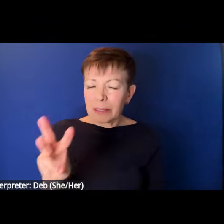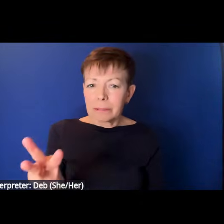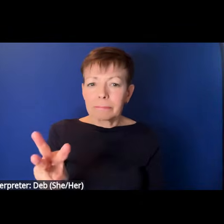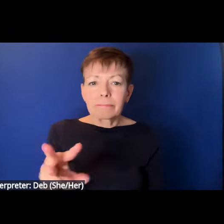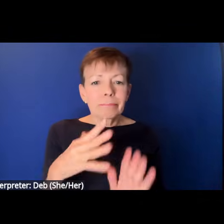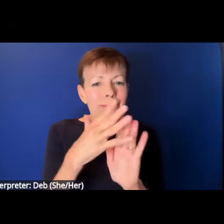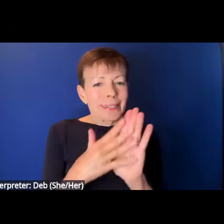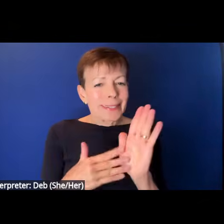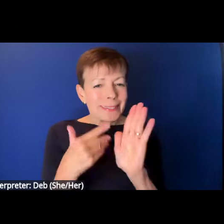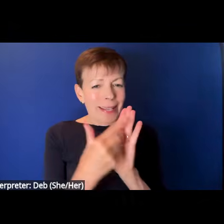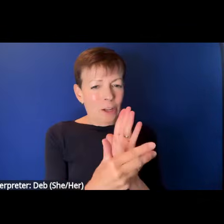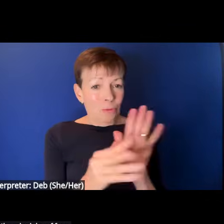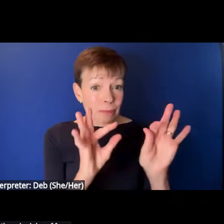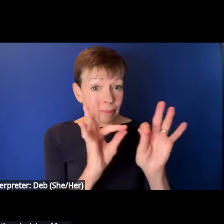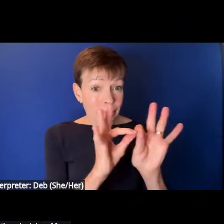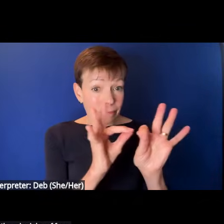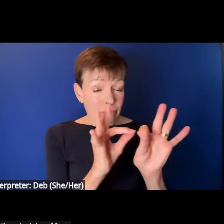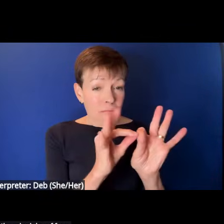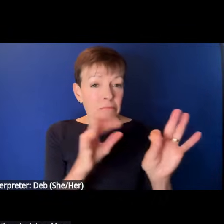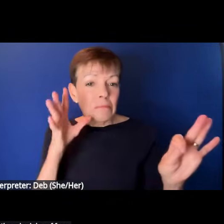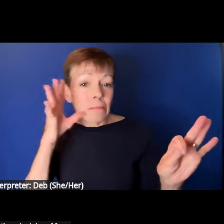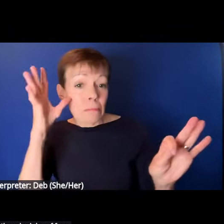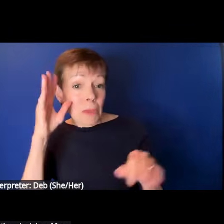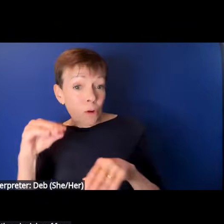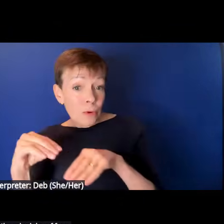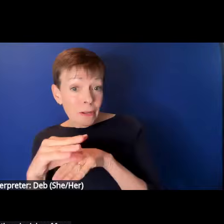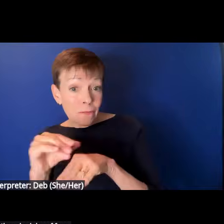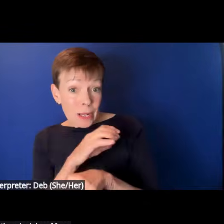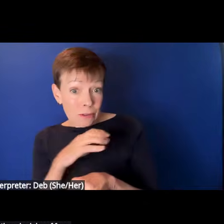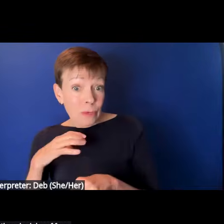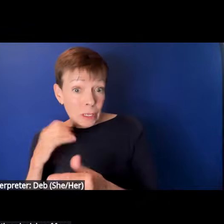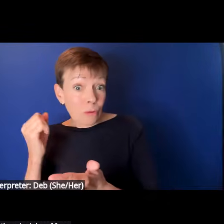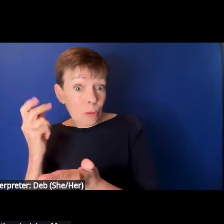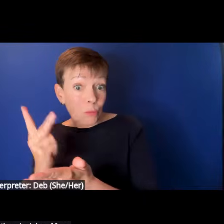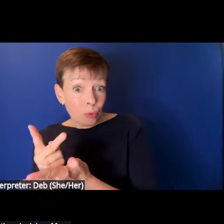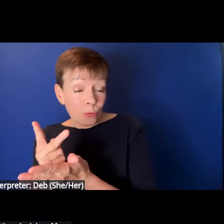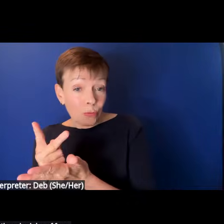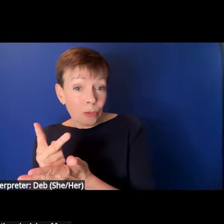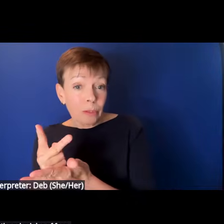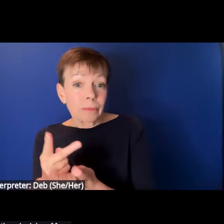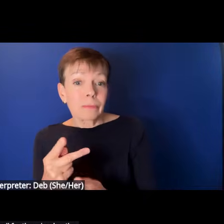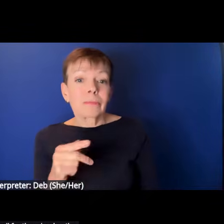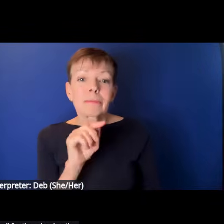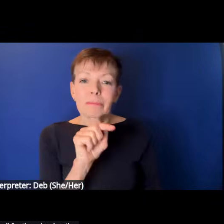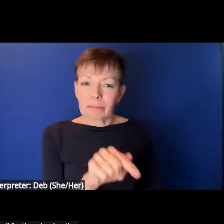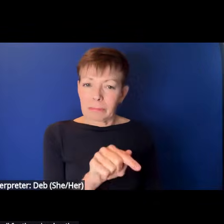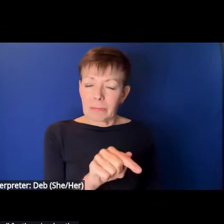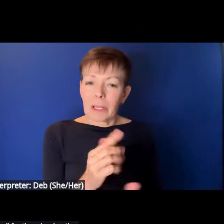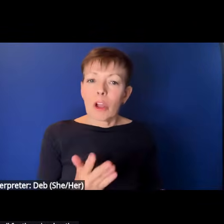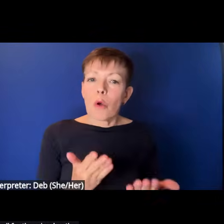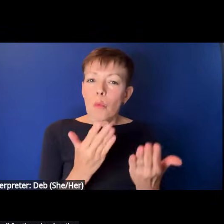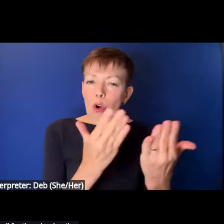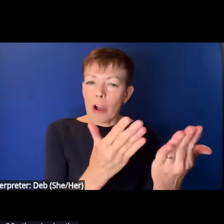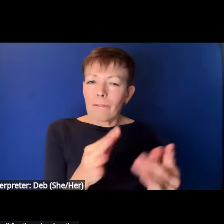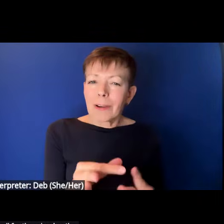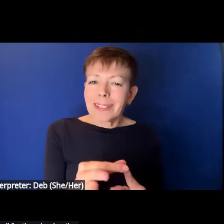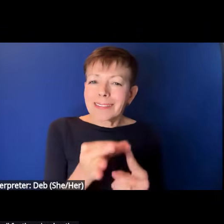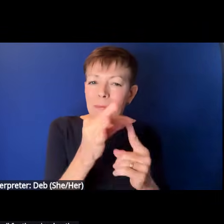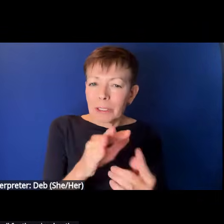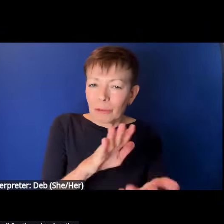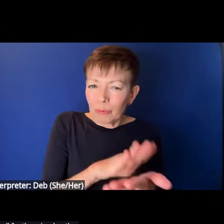that have been approved by the Parent Advisory Council for the school where the Board of Education proposes to offer a special